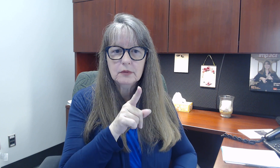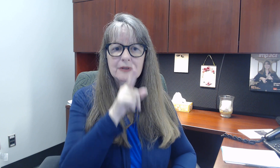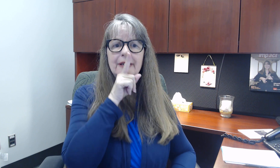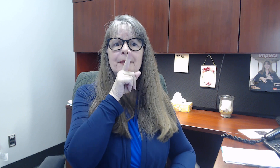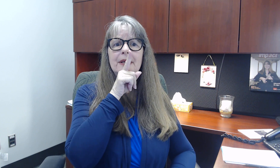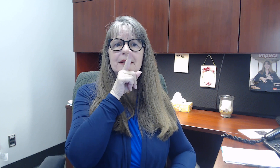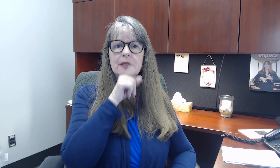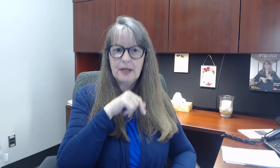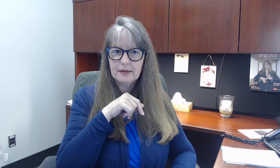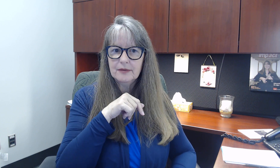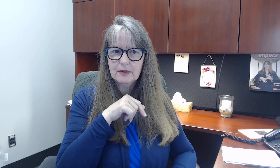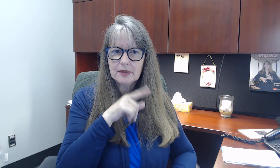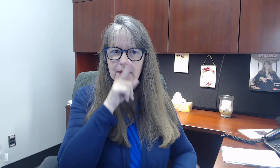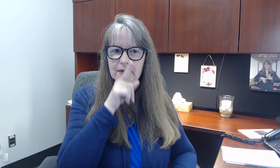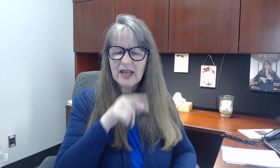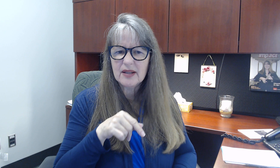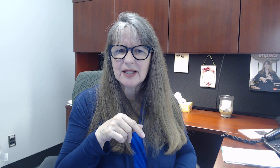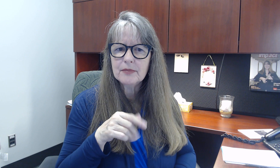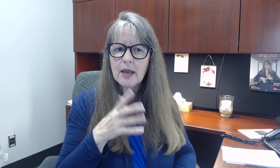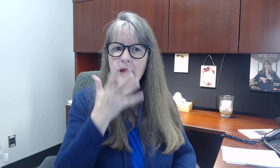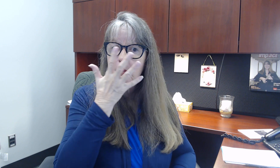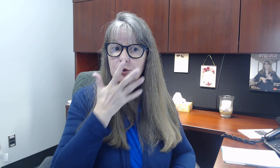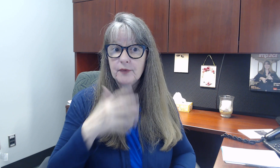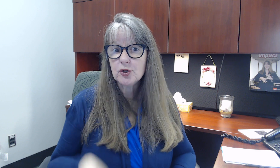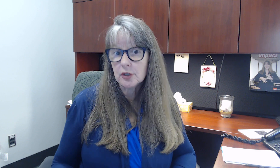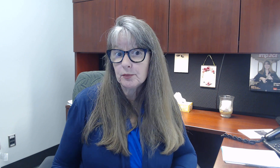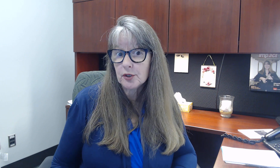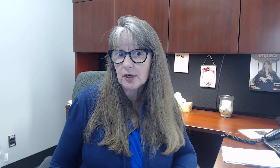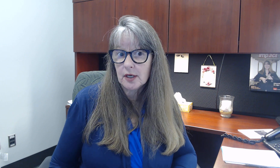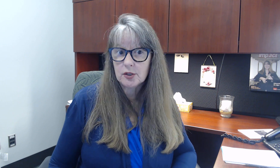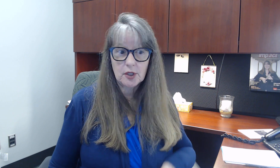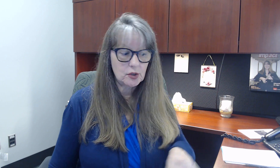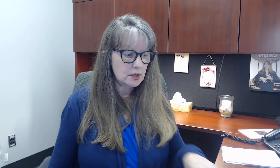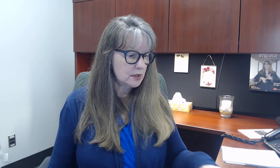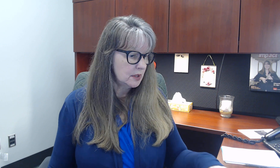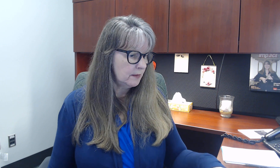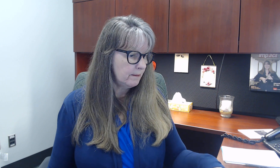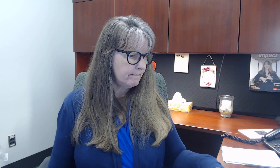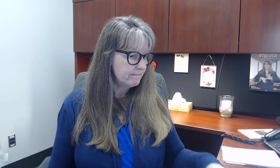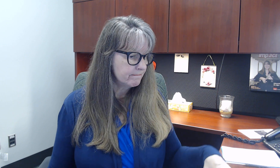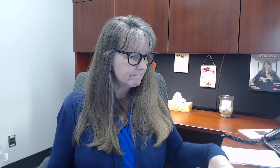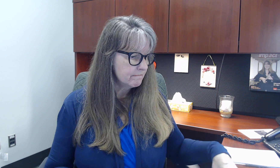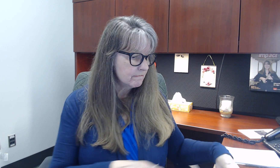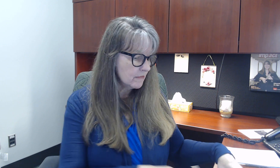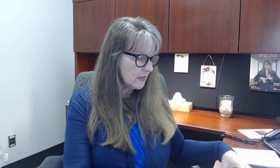I didn't mean to say that. See, the kind of same thing, but your facial expression kind of changes, doesn't it?